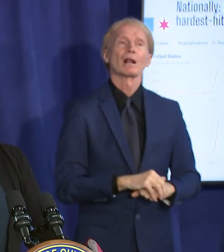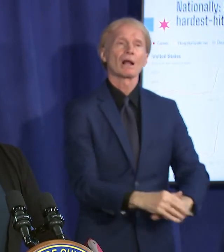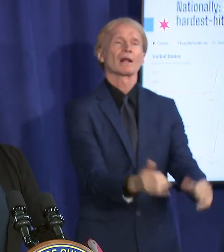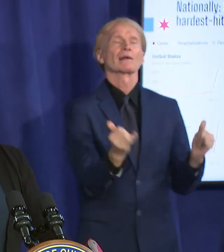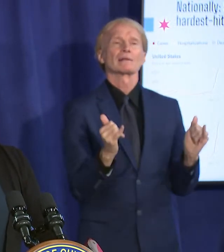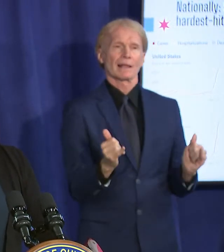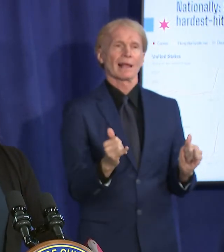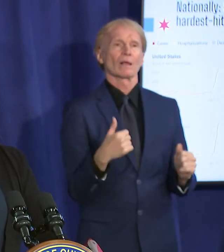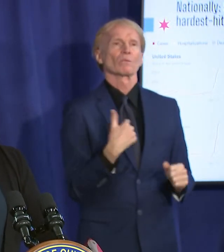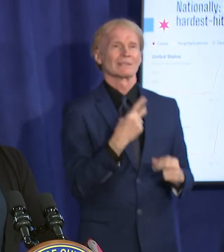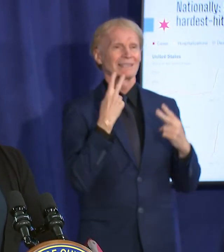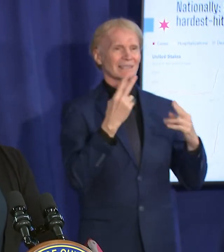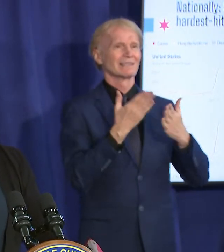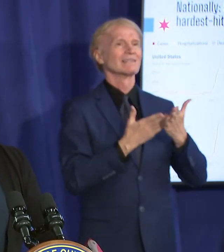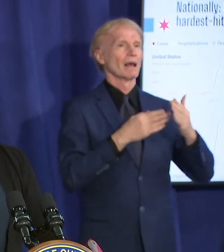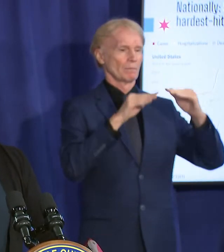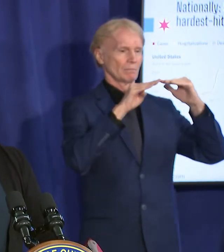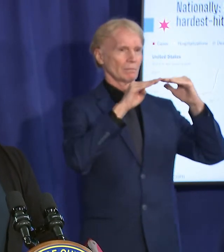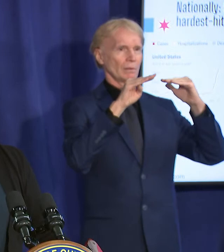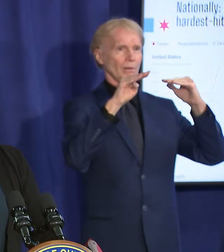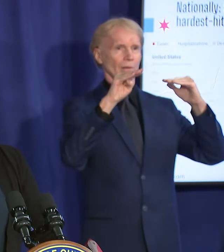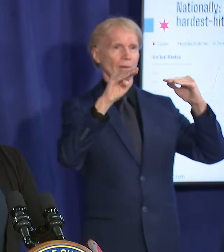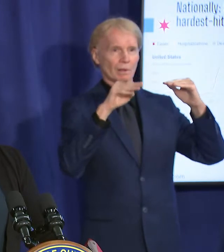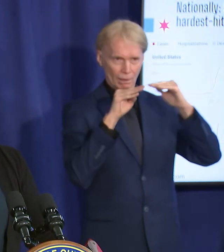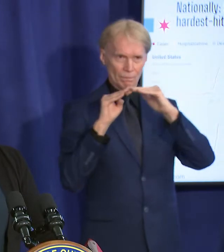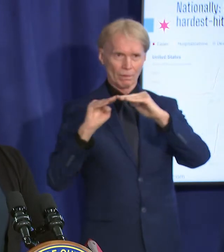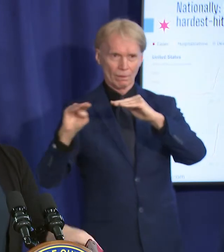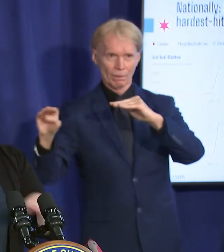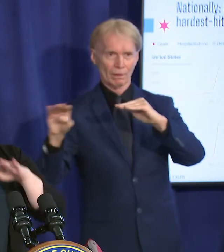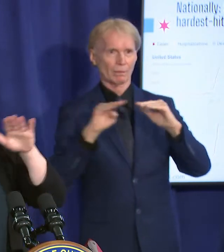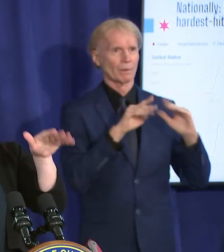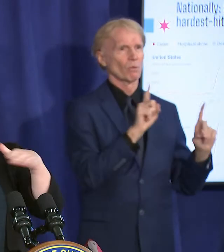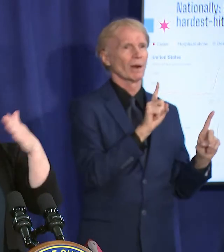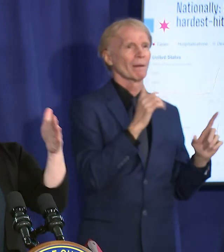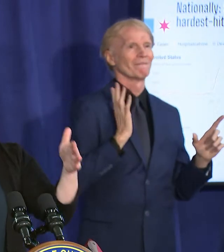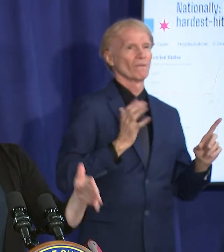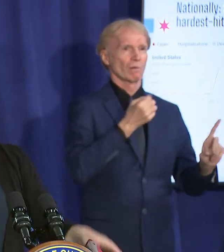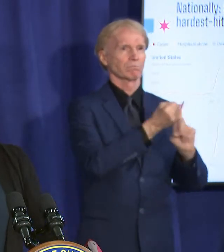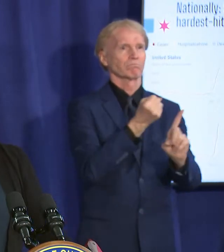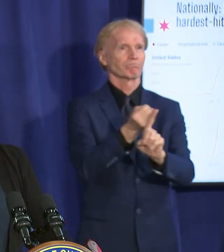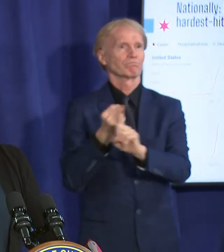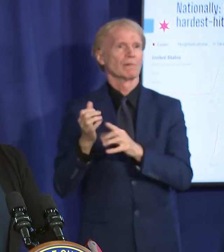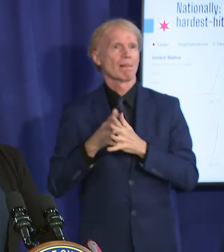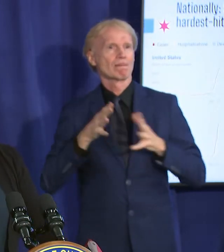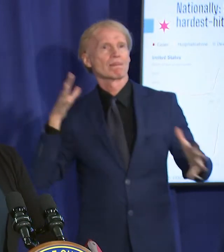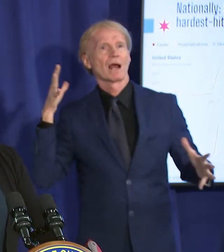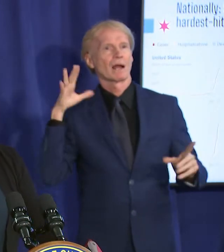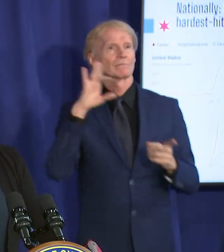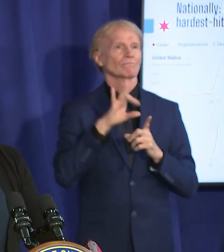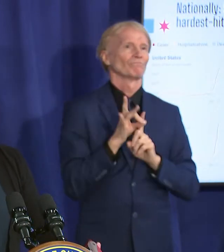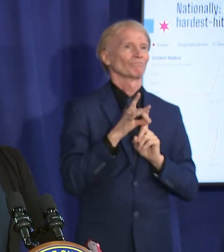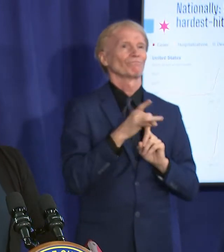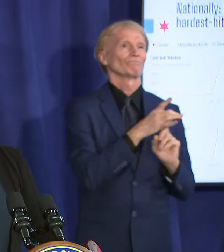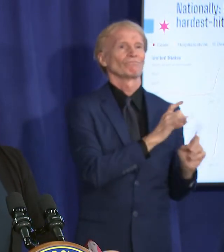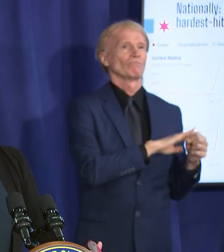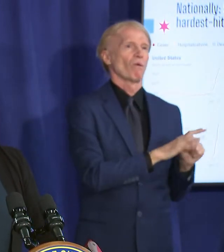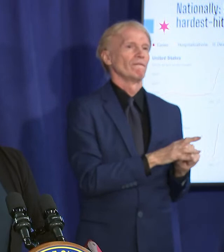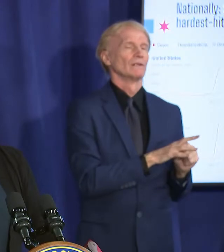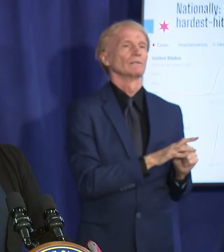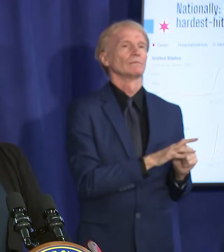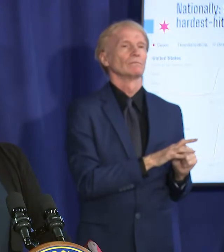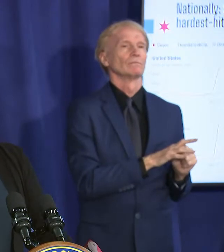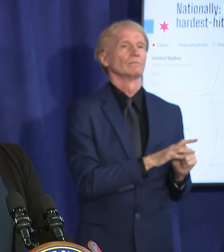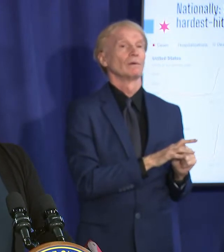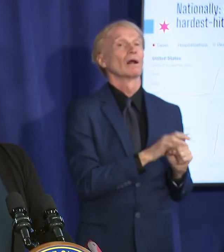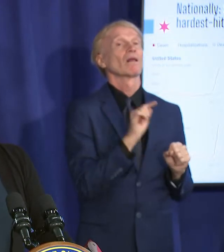seeing signs of plateaus of COVID-19 in some of the hardest hit areas. These are some of the states that right now have the highest COVID